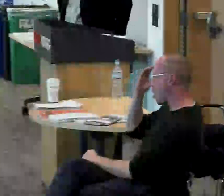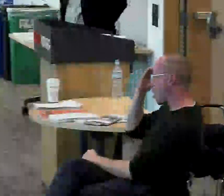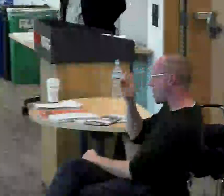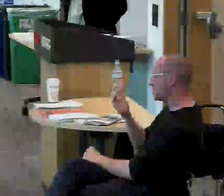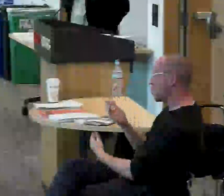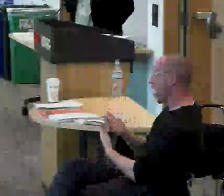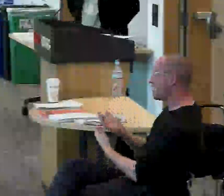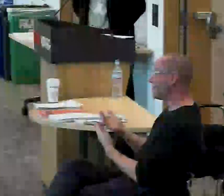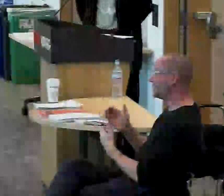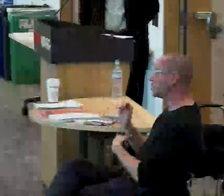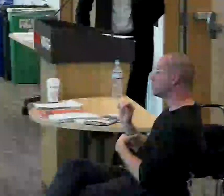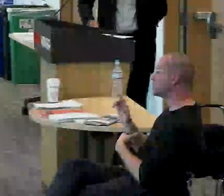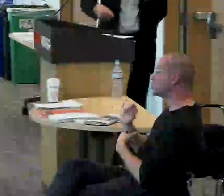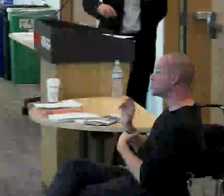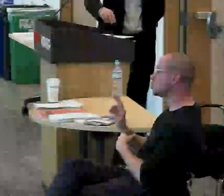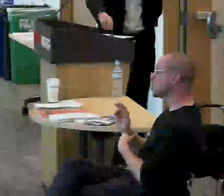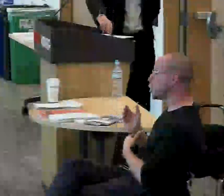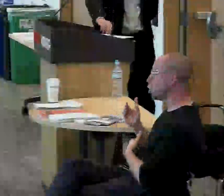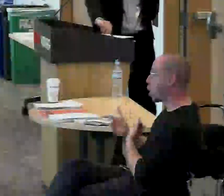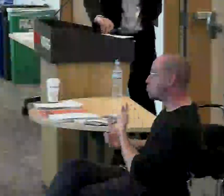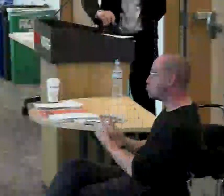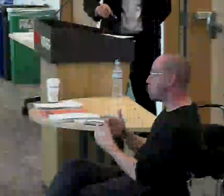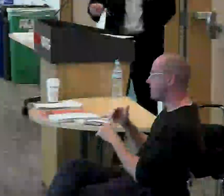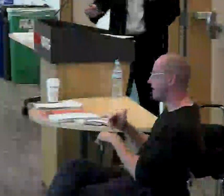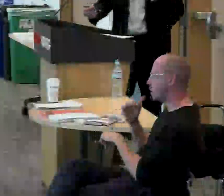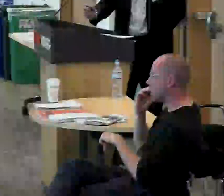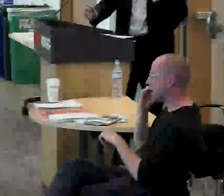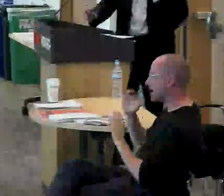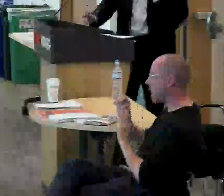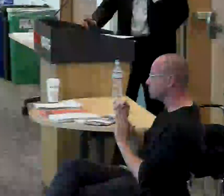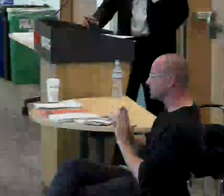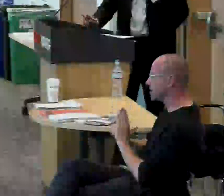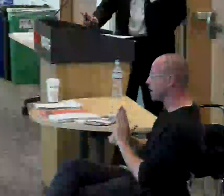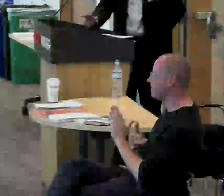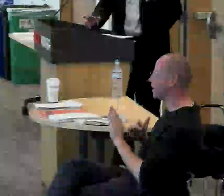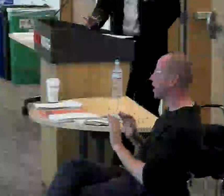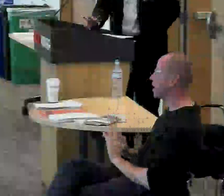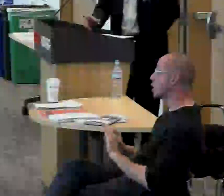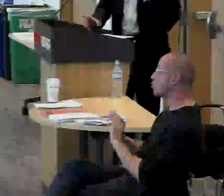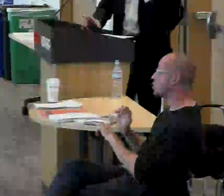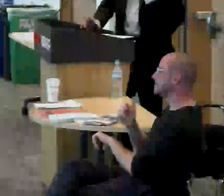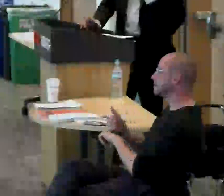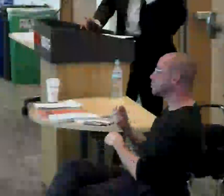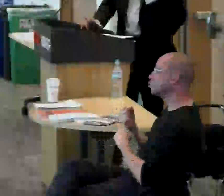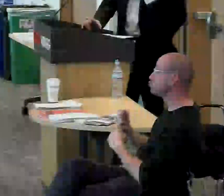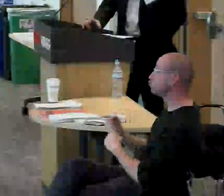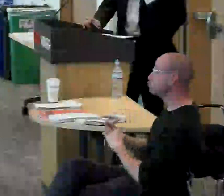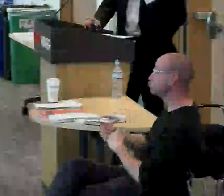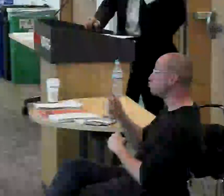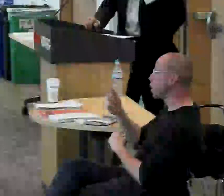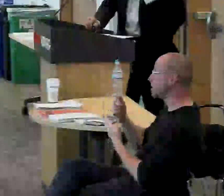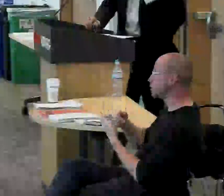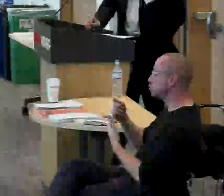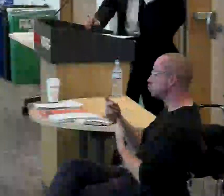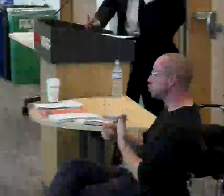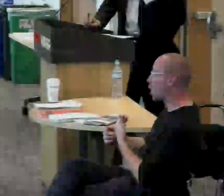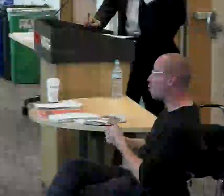in California, is we want to make sure we get the strongest program we can with the largest number of protections in